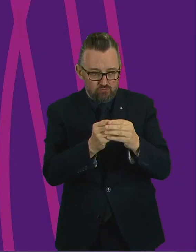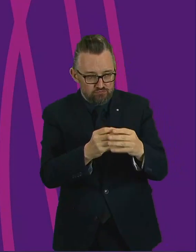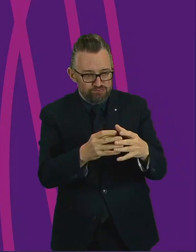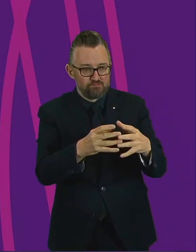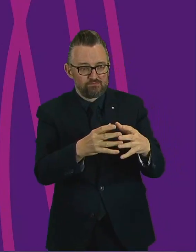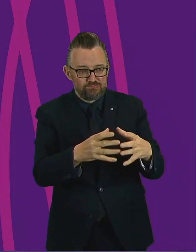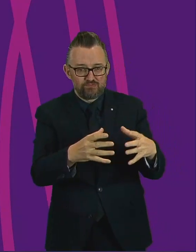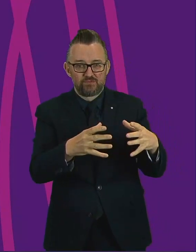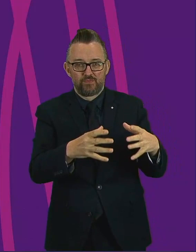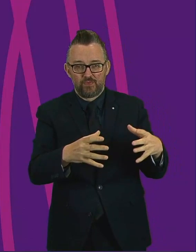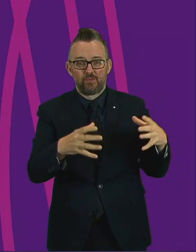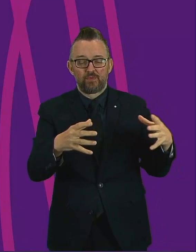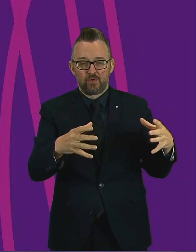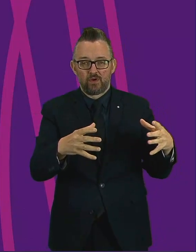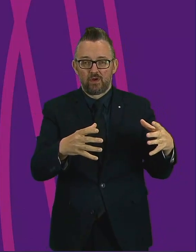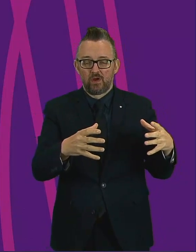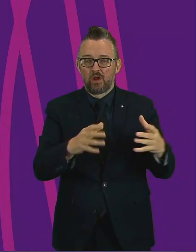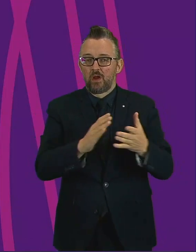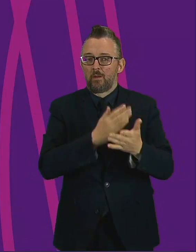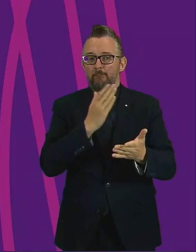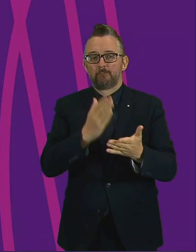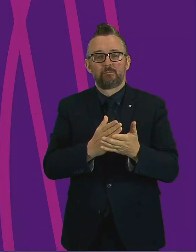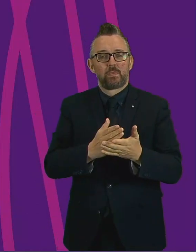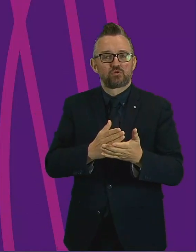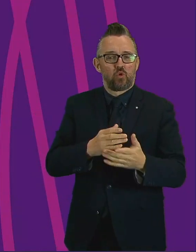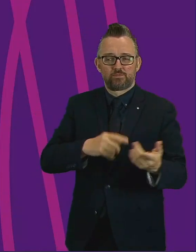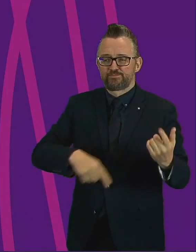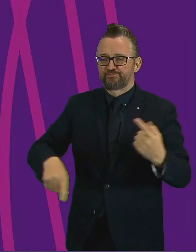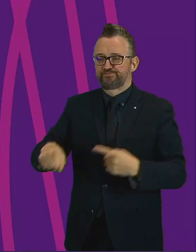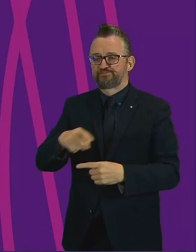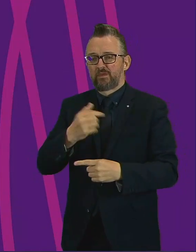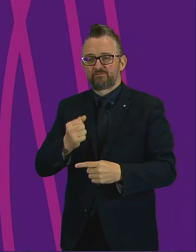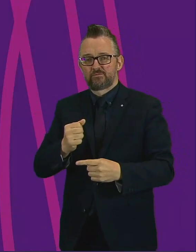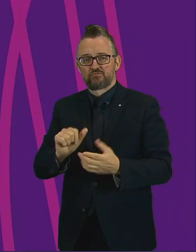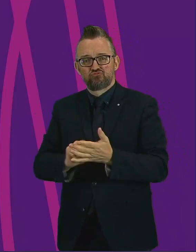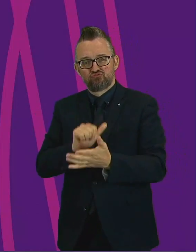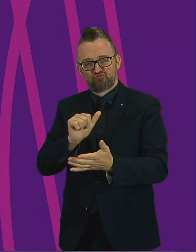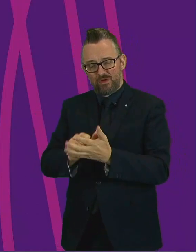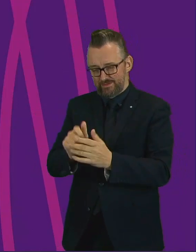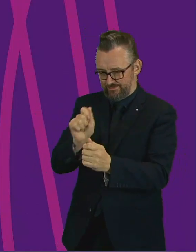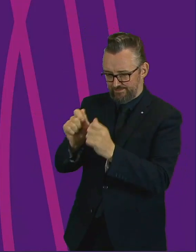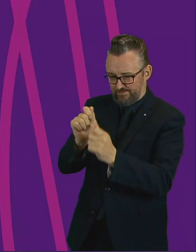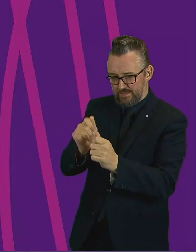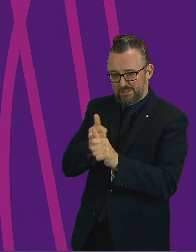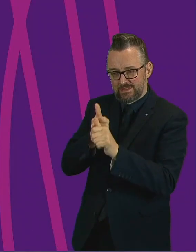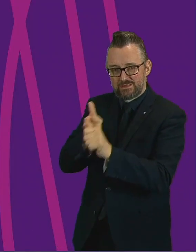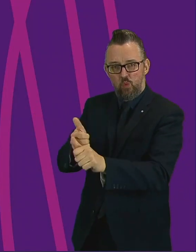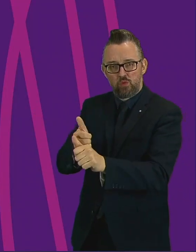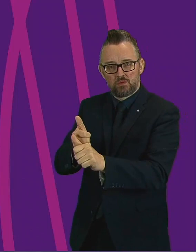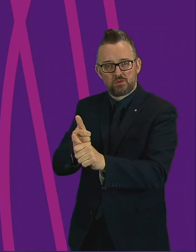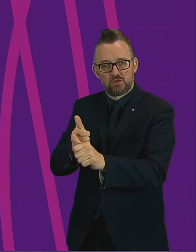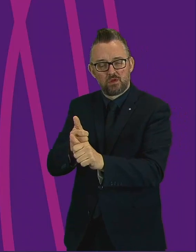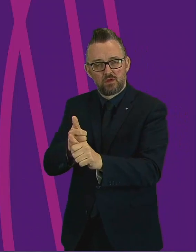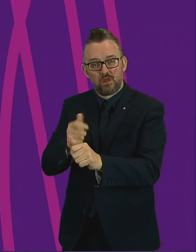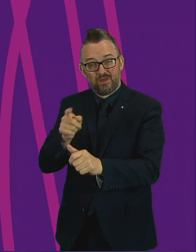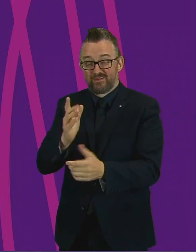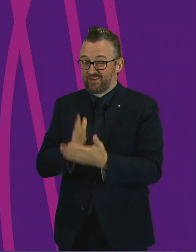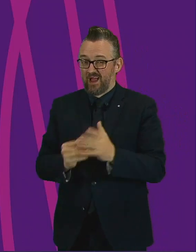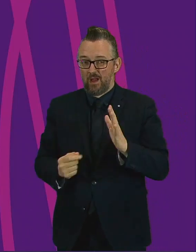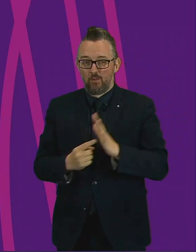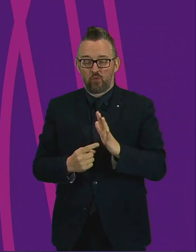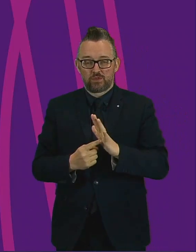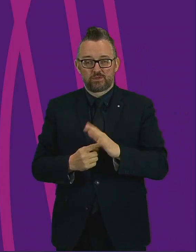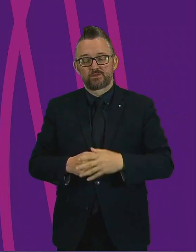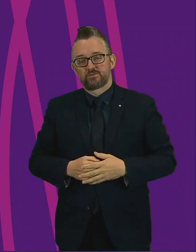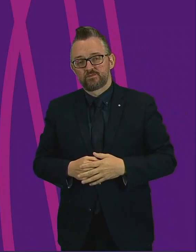to recover, making sure that we're providing tailored and appropriate support to the tourist sector is going to be very important. I